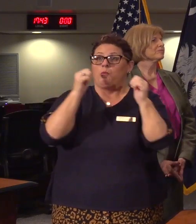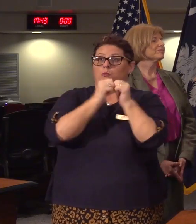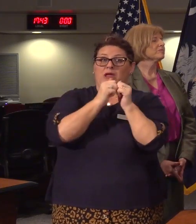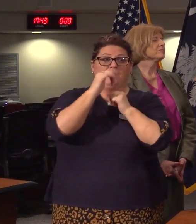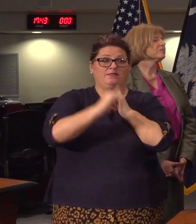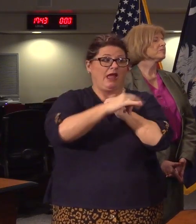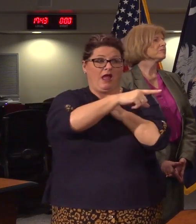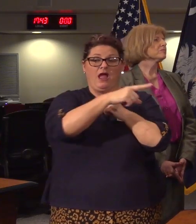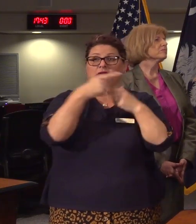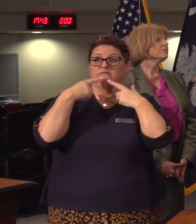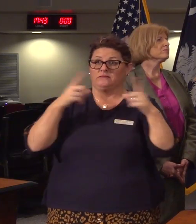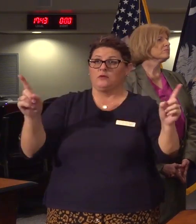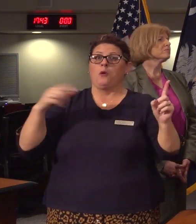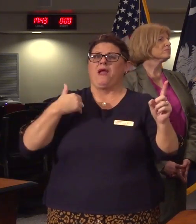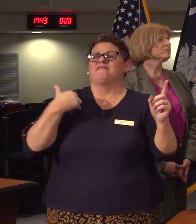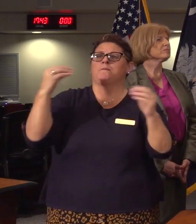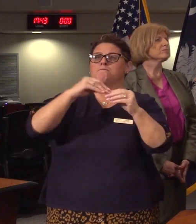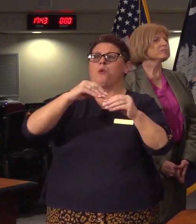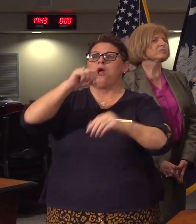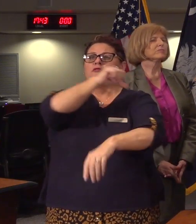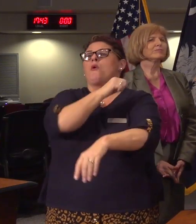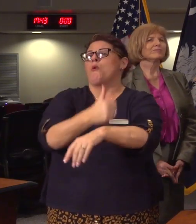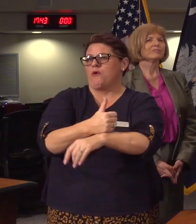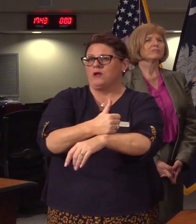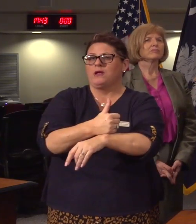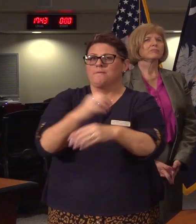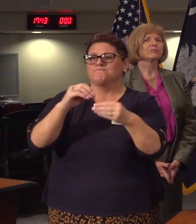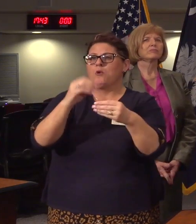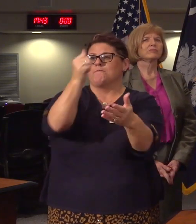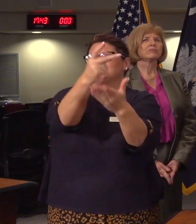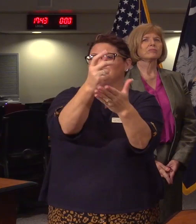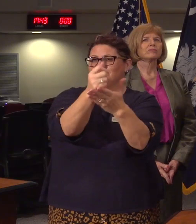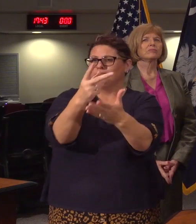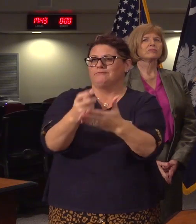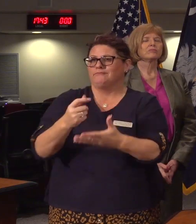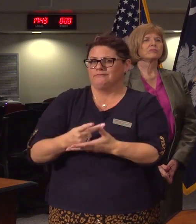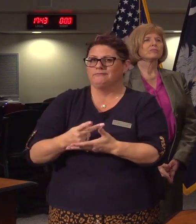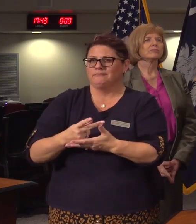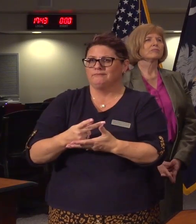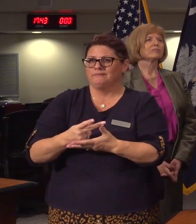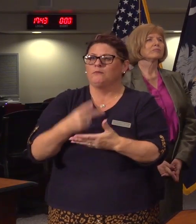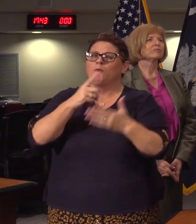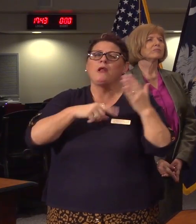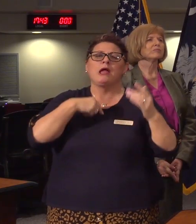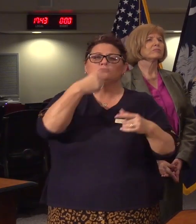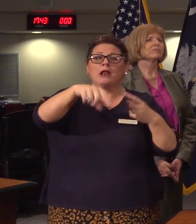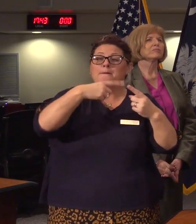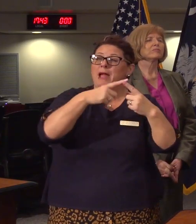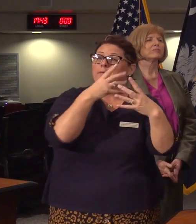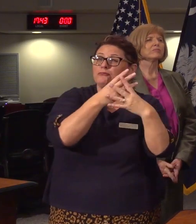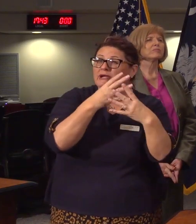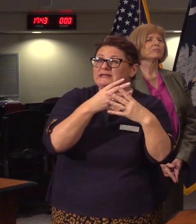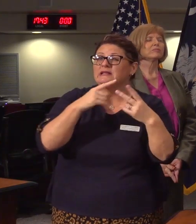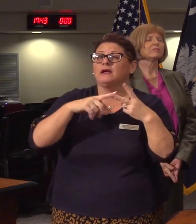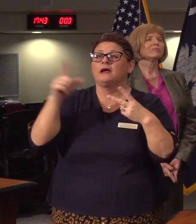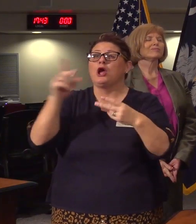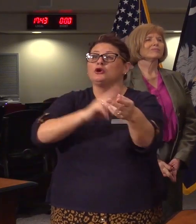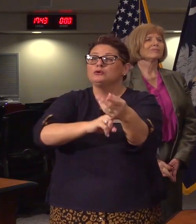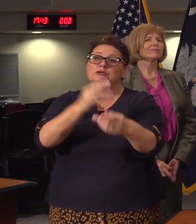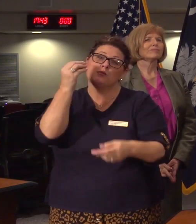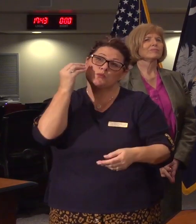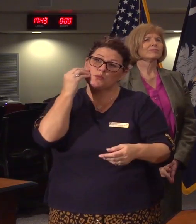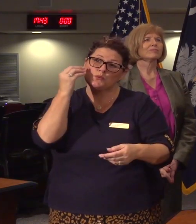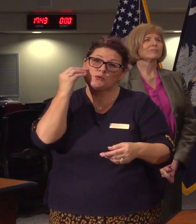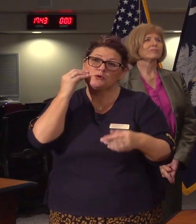some things that are required where the state of emergency is required, such as what I referenced about prisons and nursing homes and those sorts